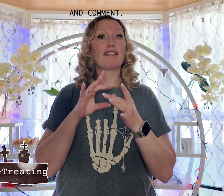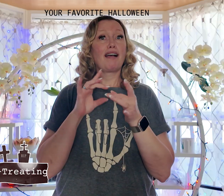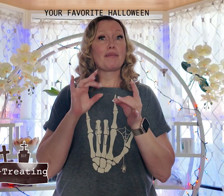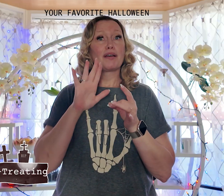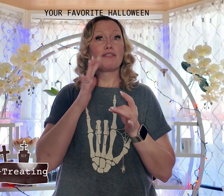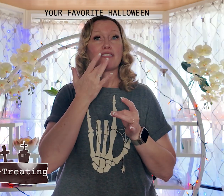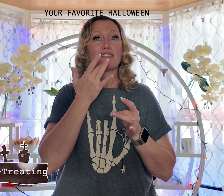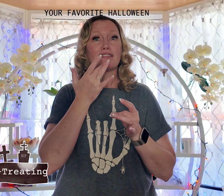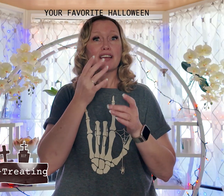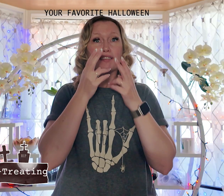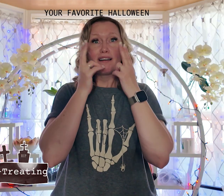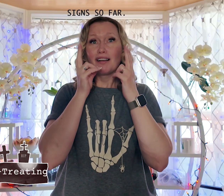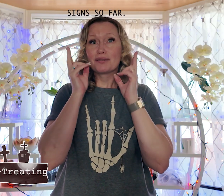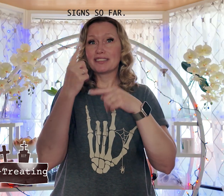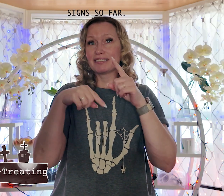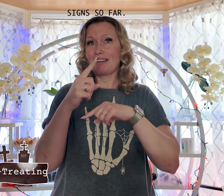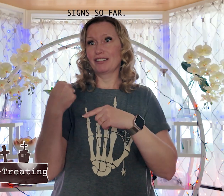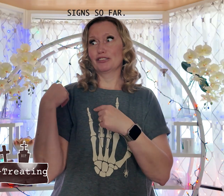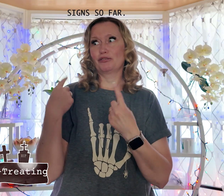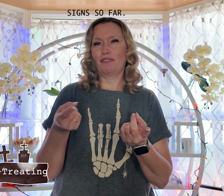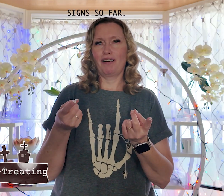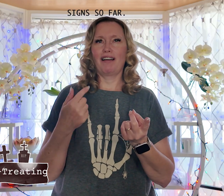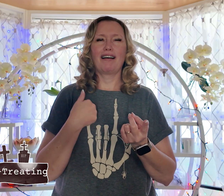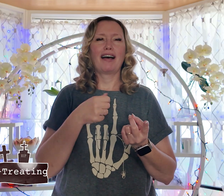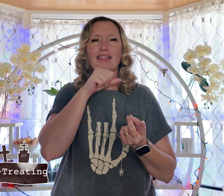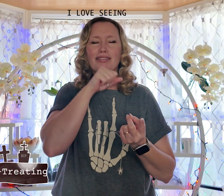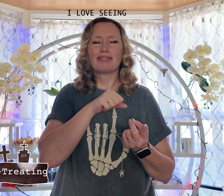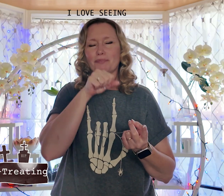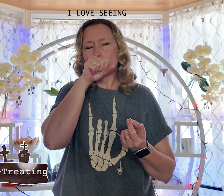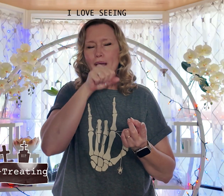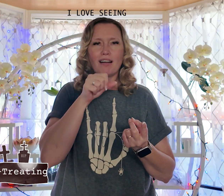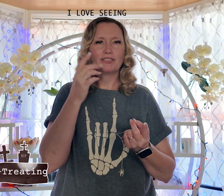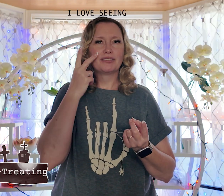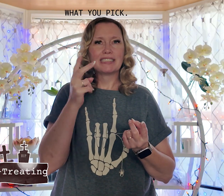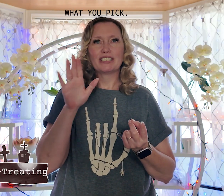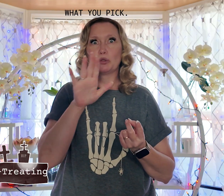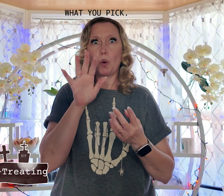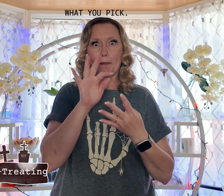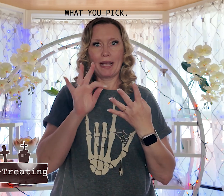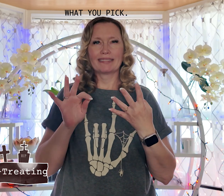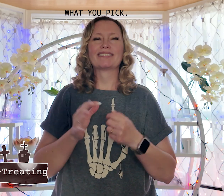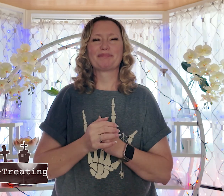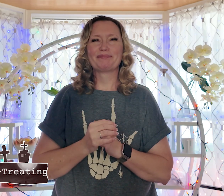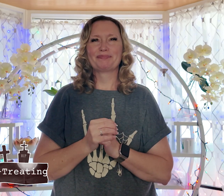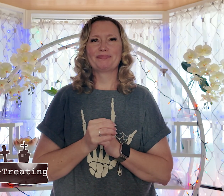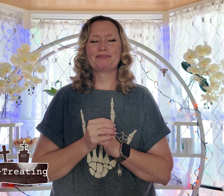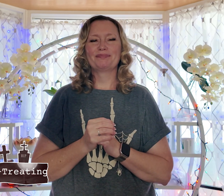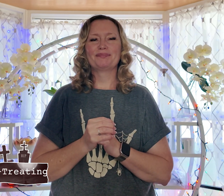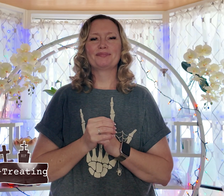your favorite Halloween sign so far. I love seeing what you all pick.